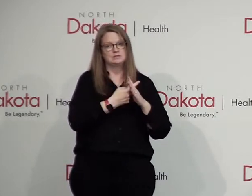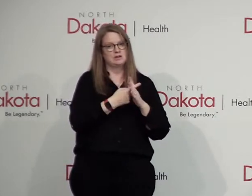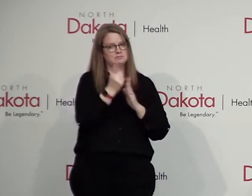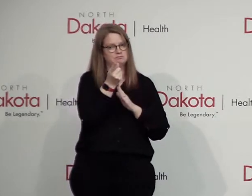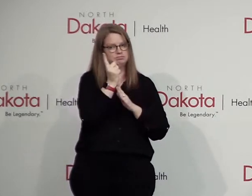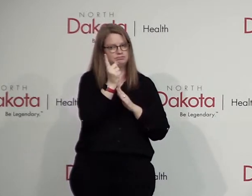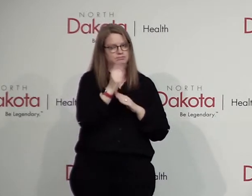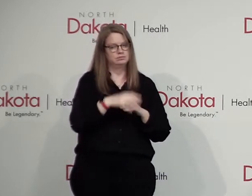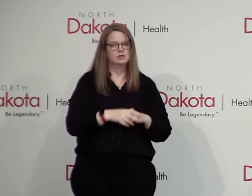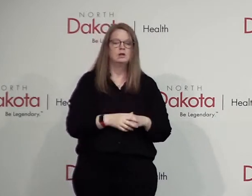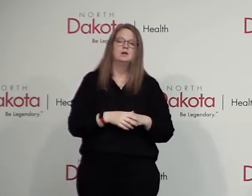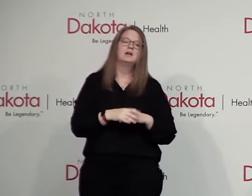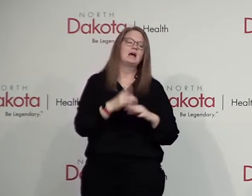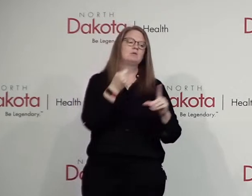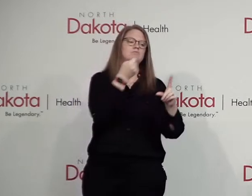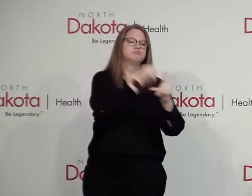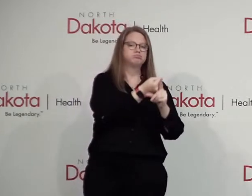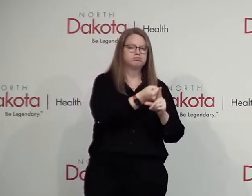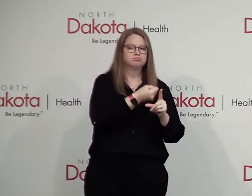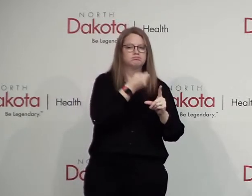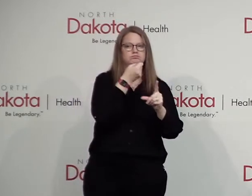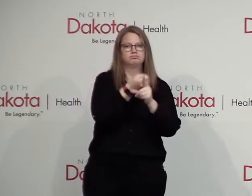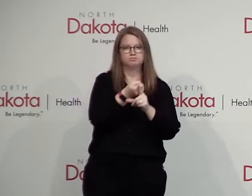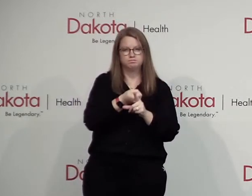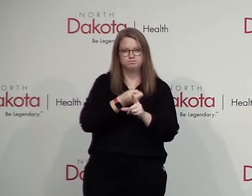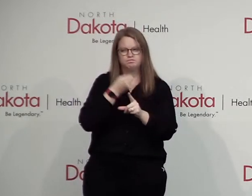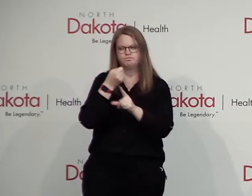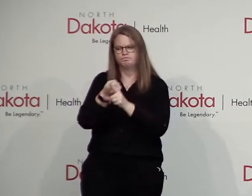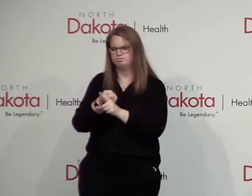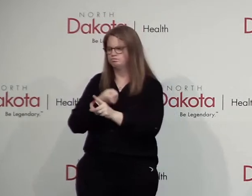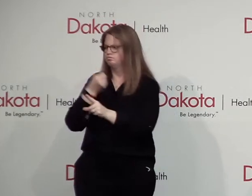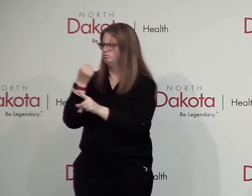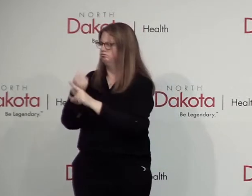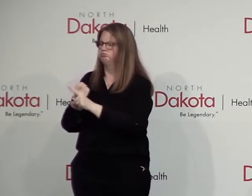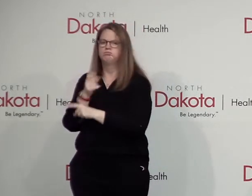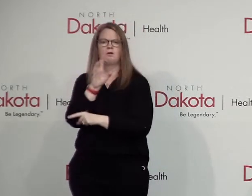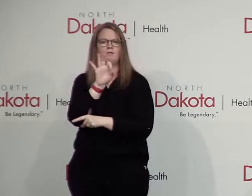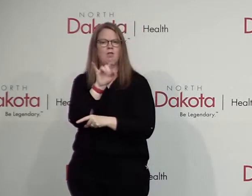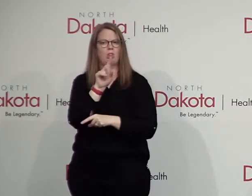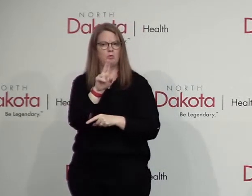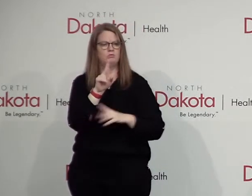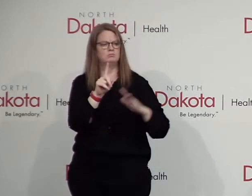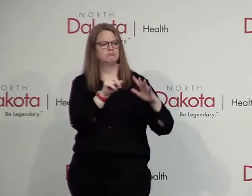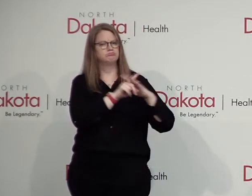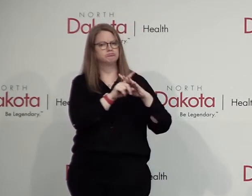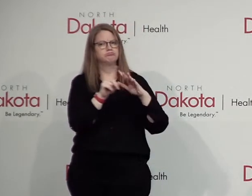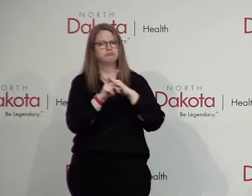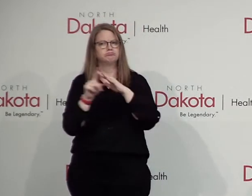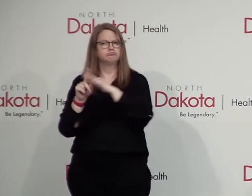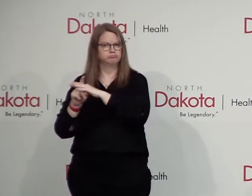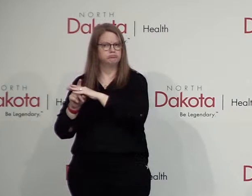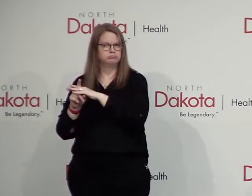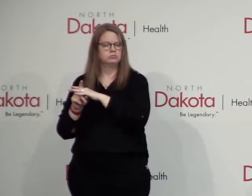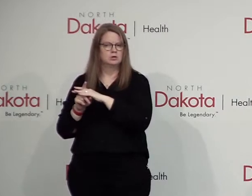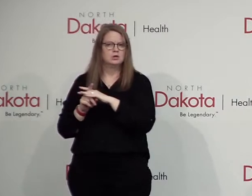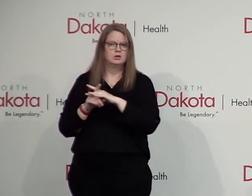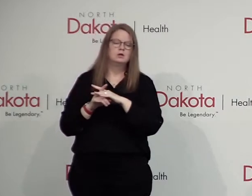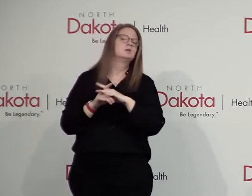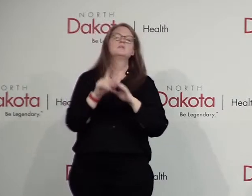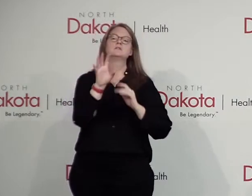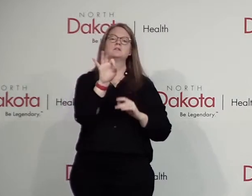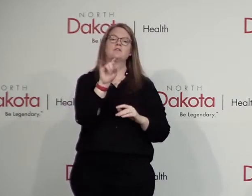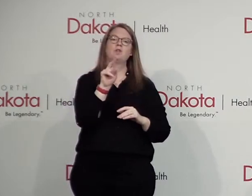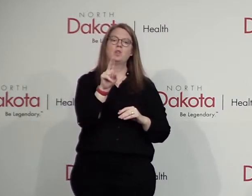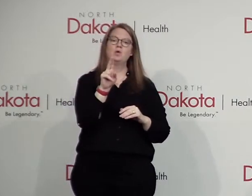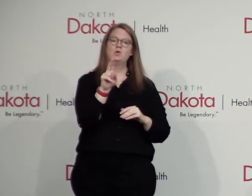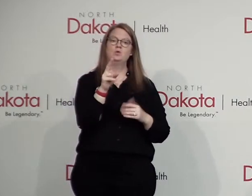Currently, we are seeing sporadic activity of flu cases in North Dakota, which is normal for this time of year. Our numbers for flu